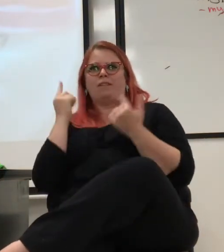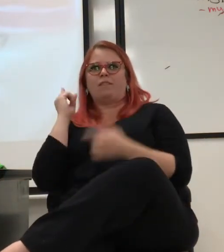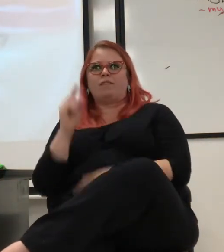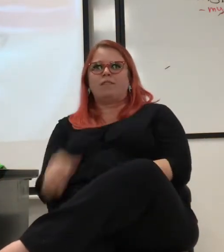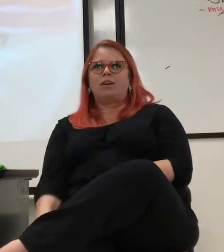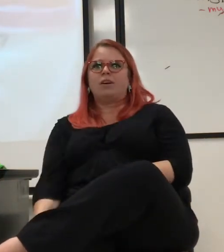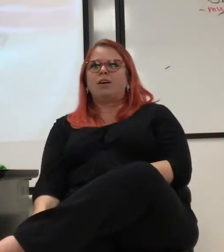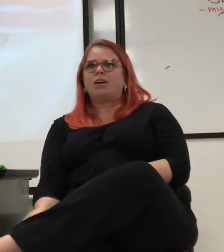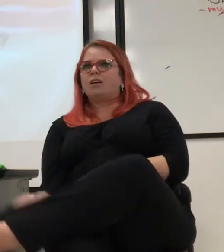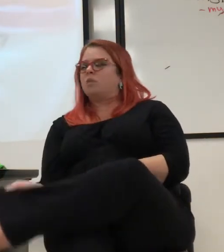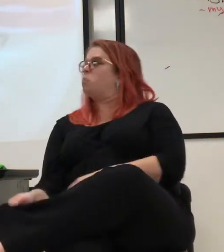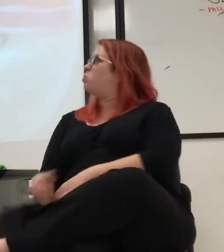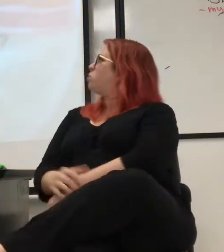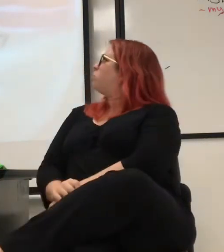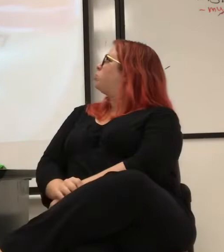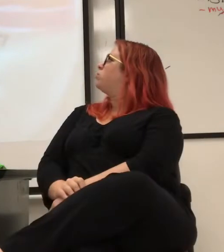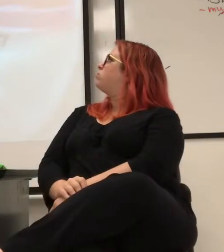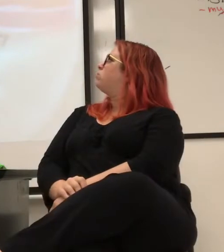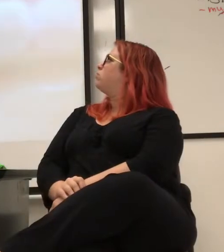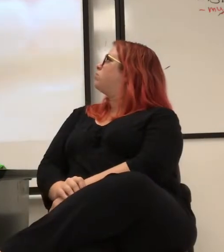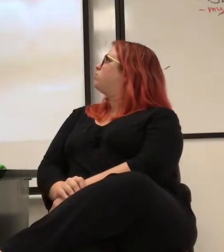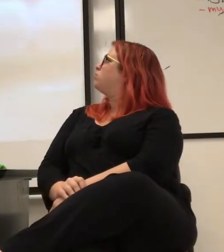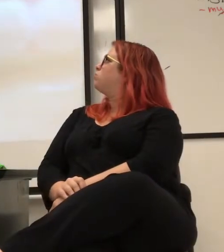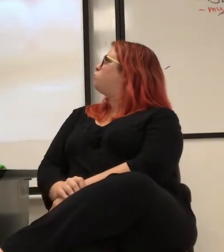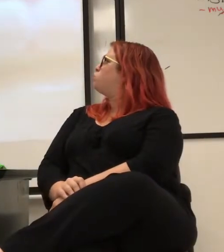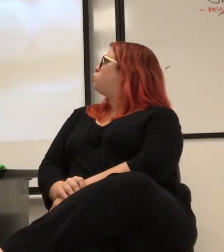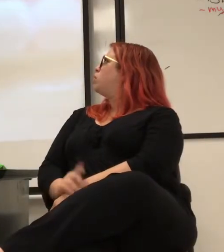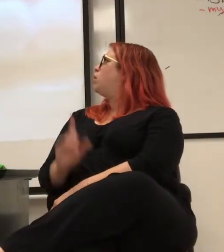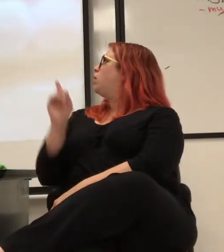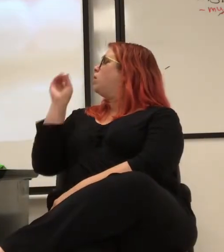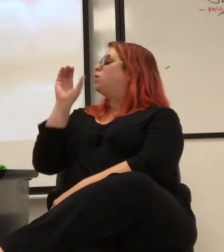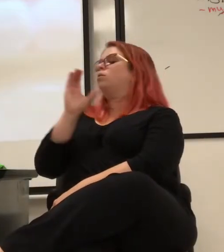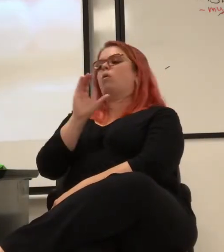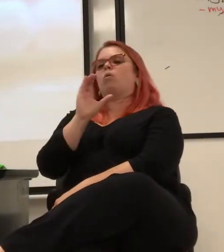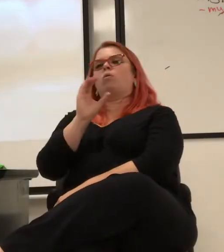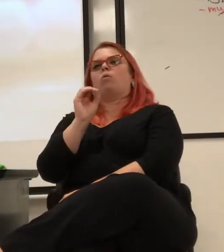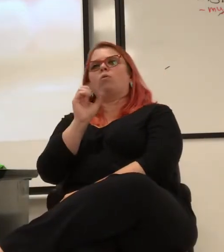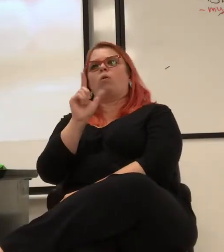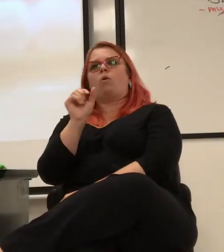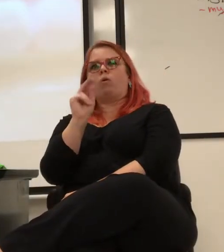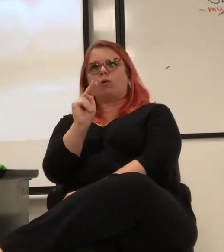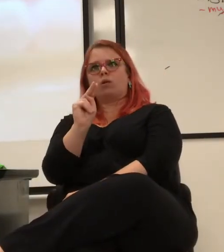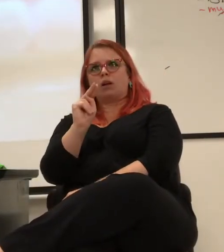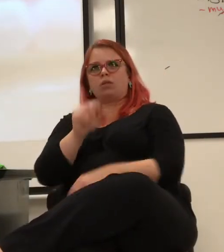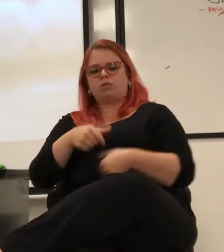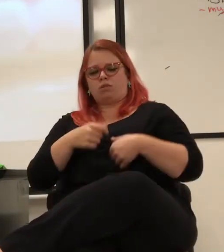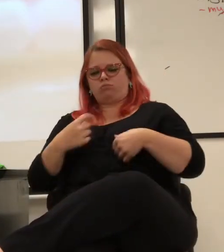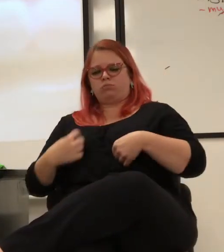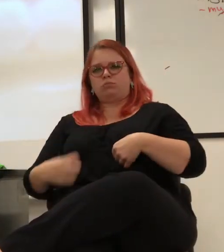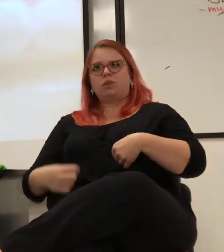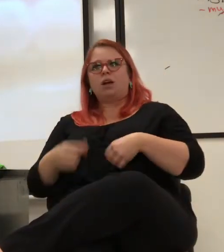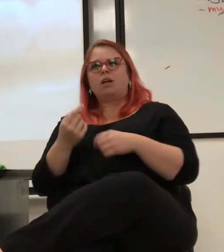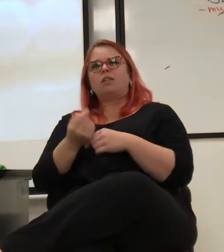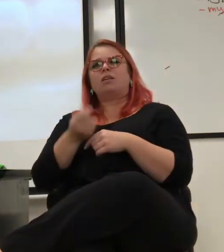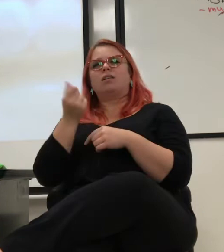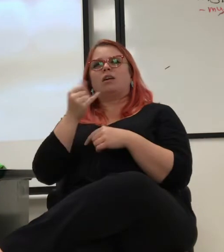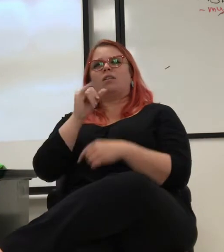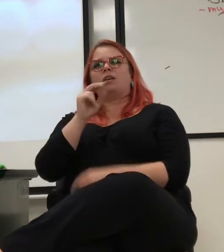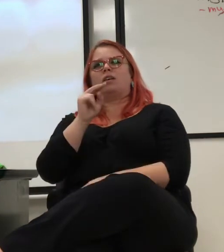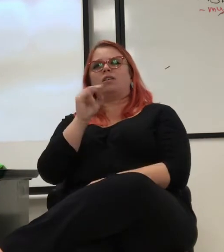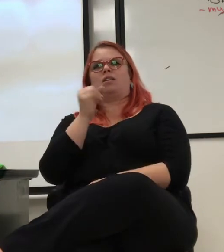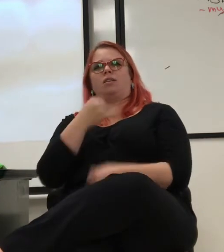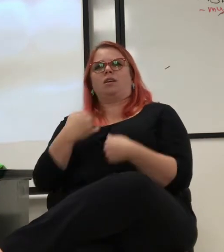cadaver. There's another picture of the colon. They cut out the intestinal wall so we could see the layers.